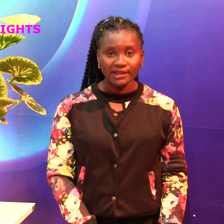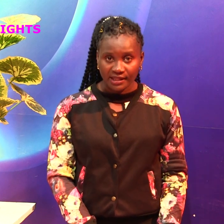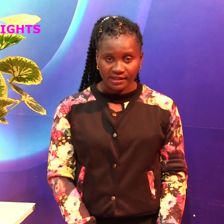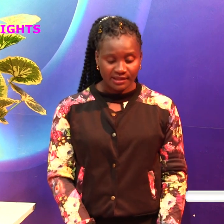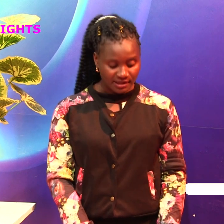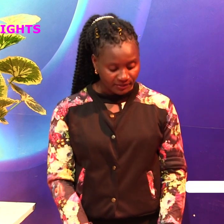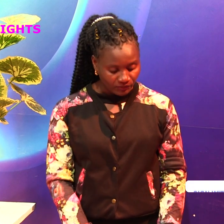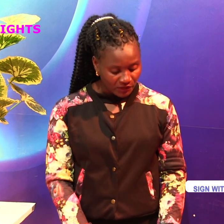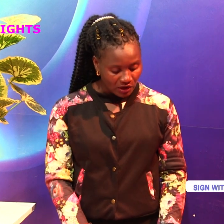responsibilities,